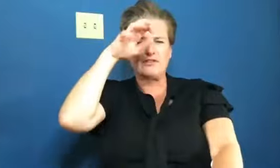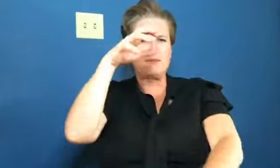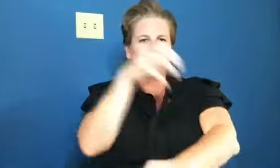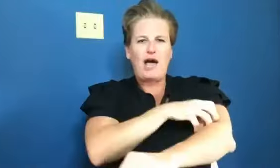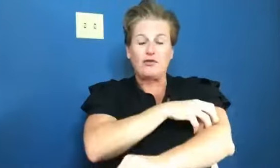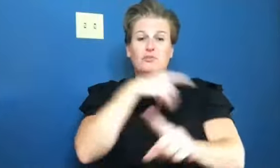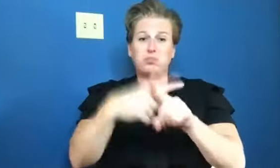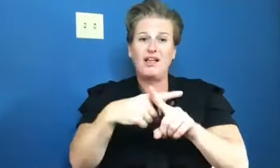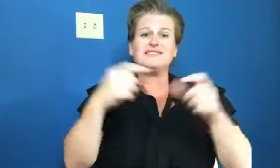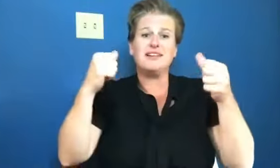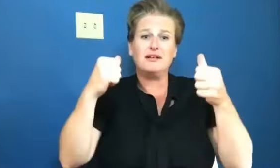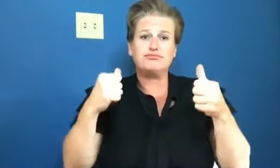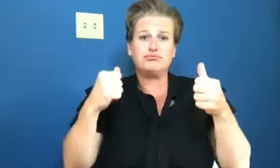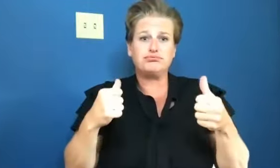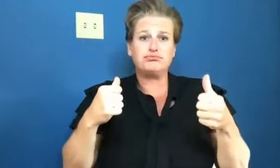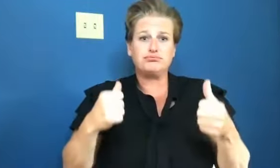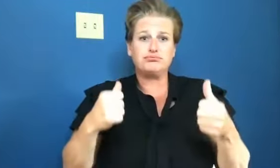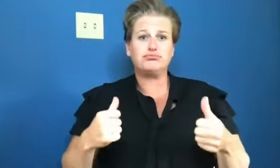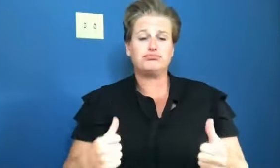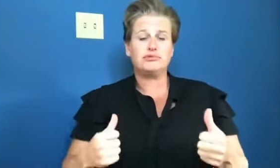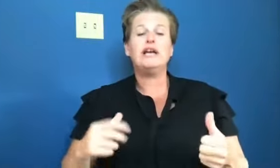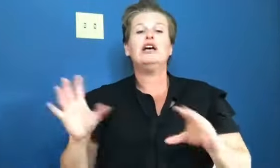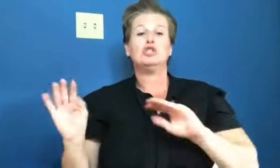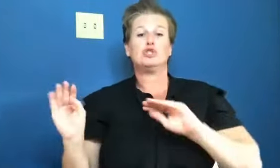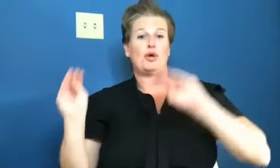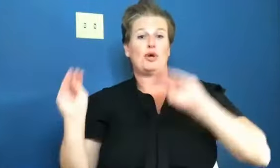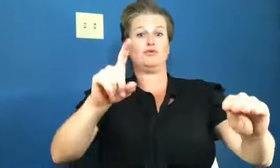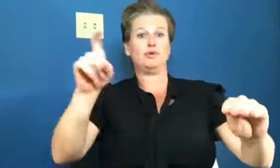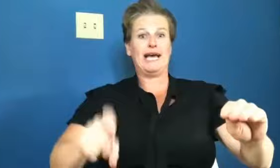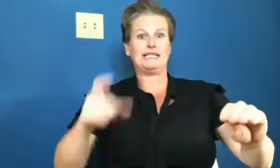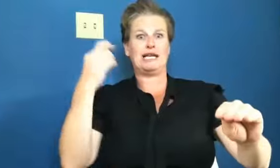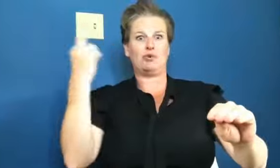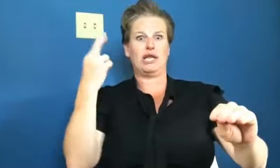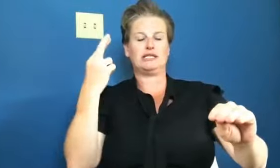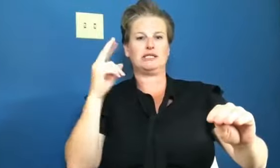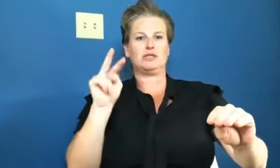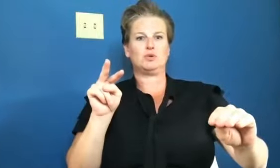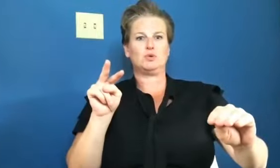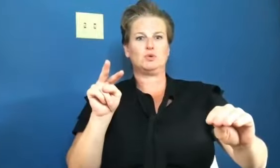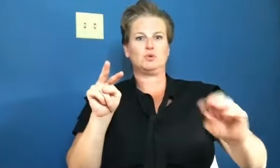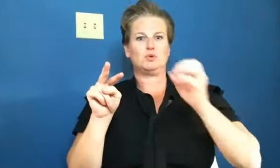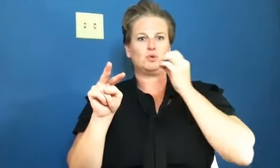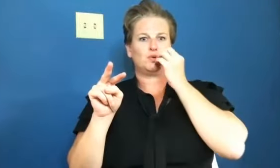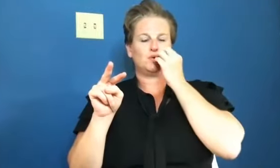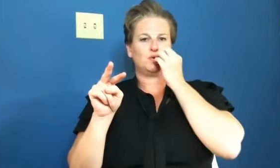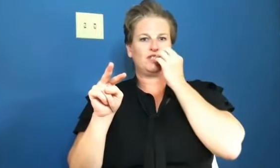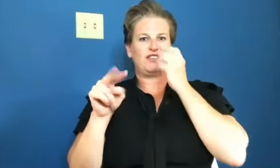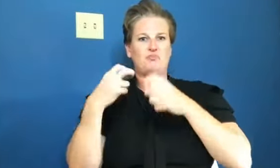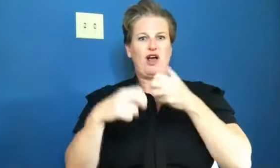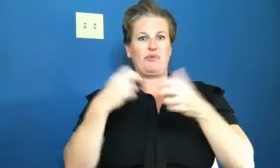Texas, I thoroughly realized how much trouble I was in. The problem is that the wedding invitations went out. What I didn't fail to say